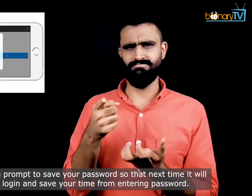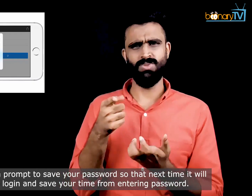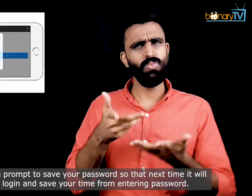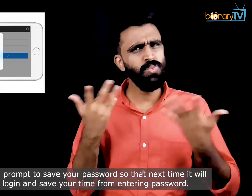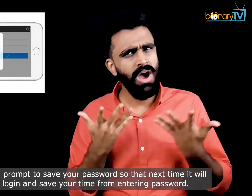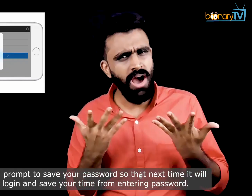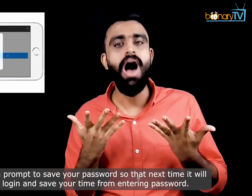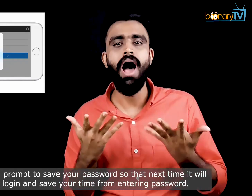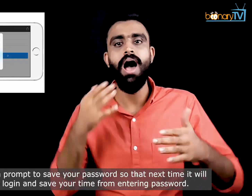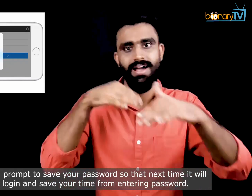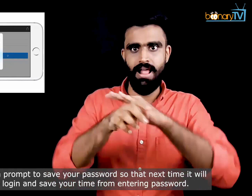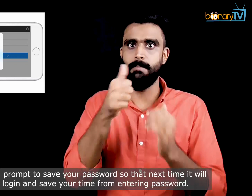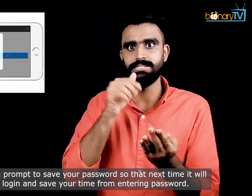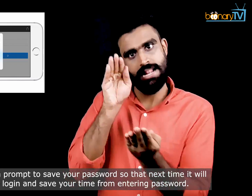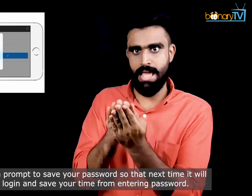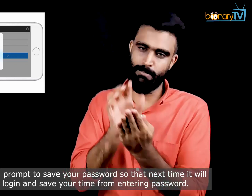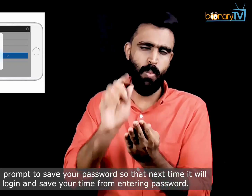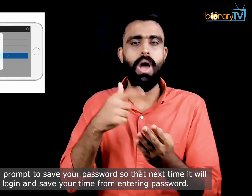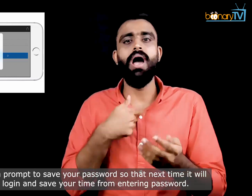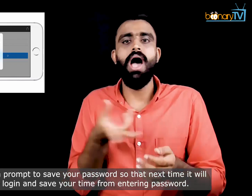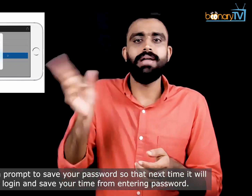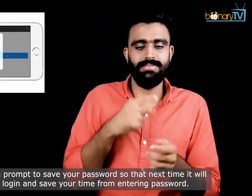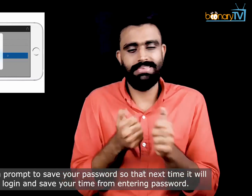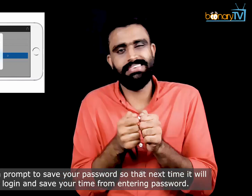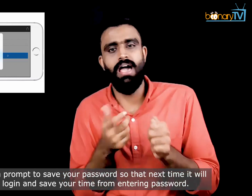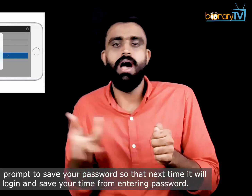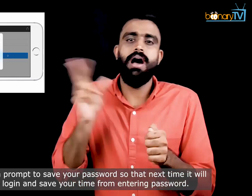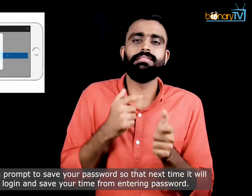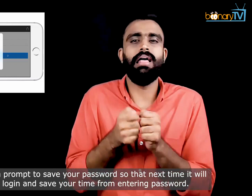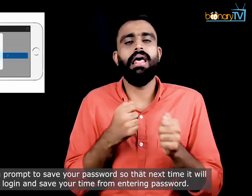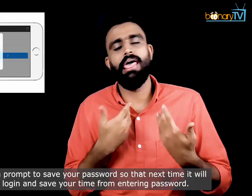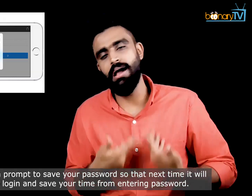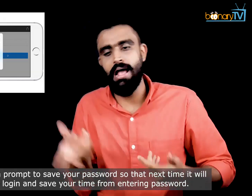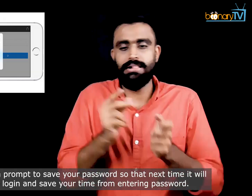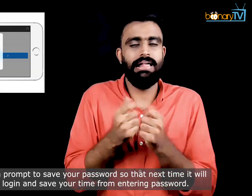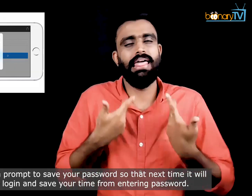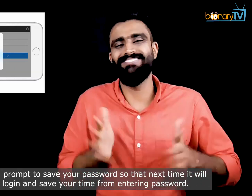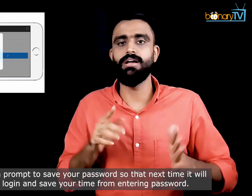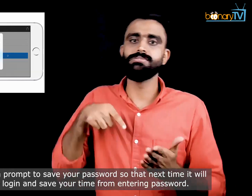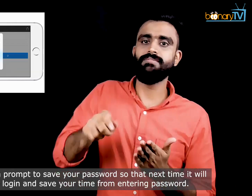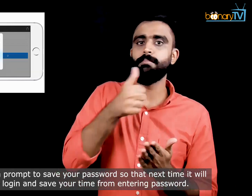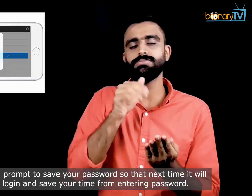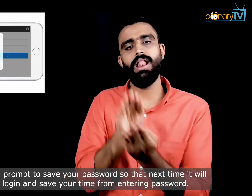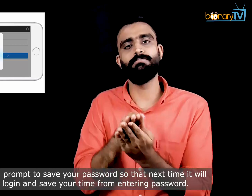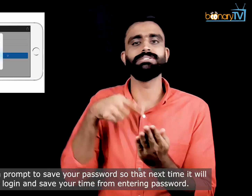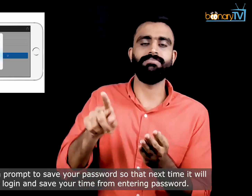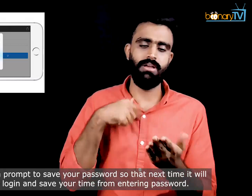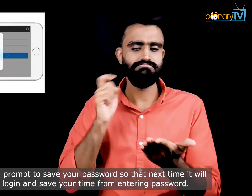password, so that the next time it will auto login and save your time from entering password.